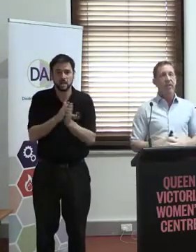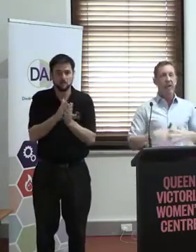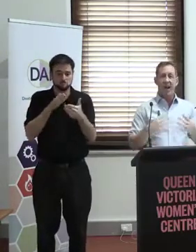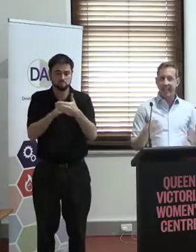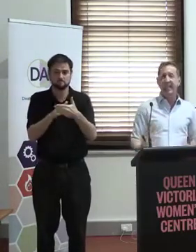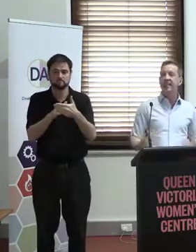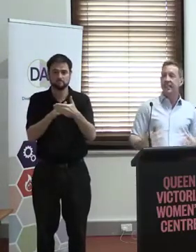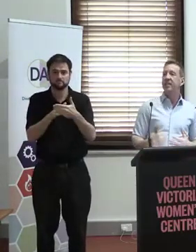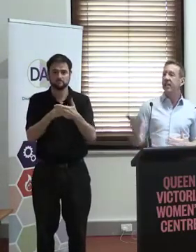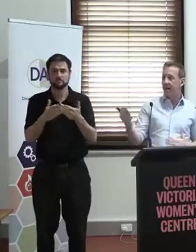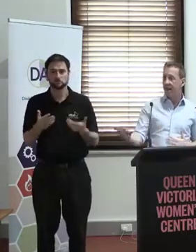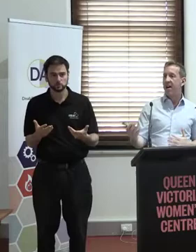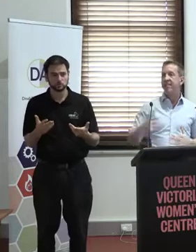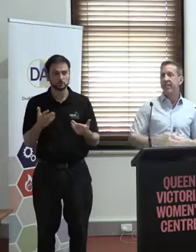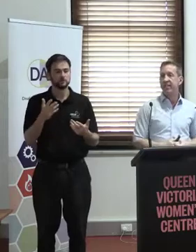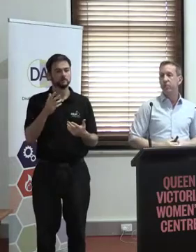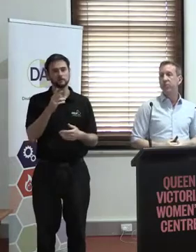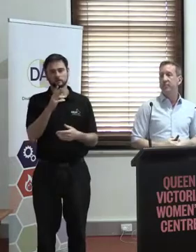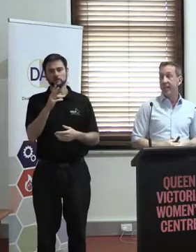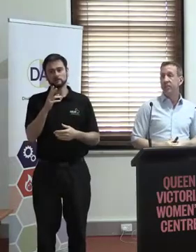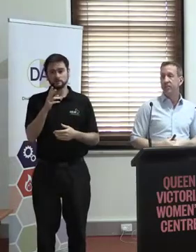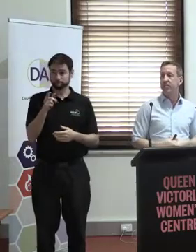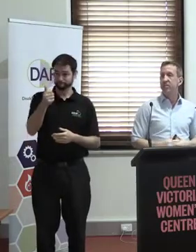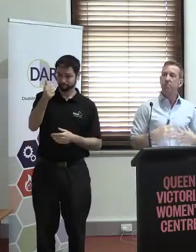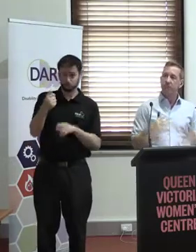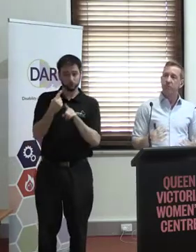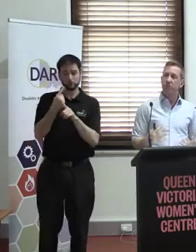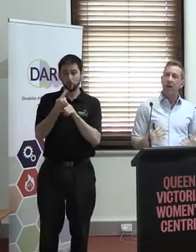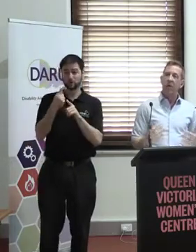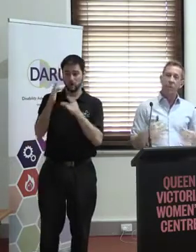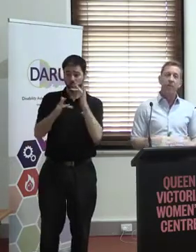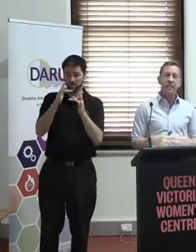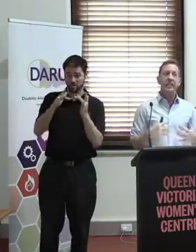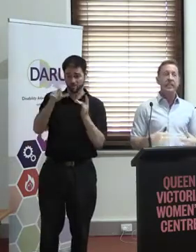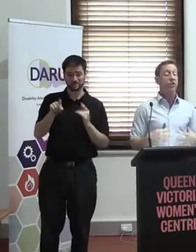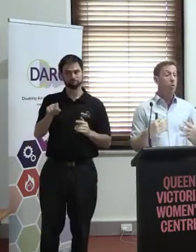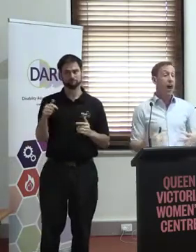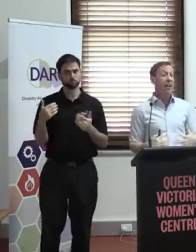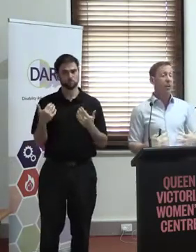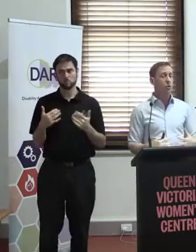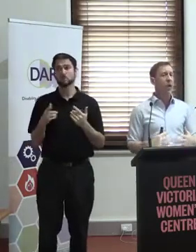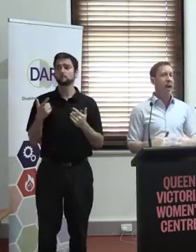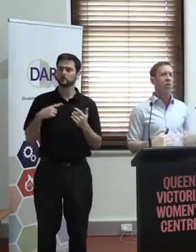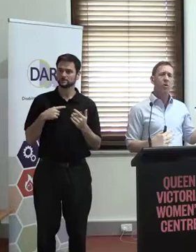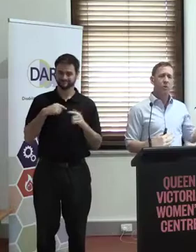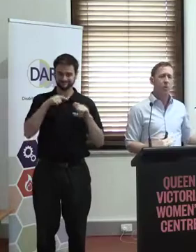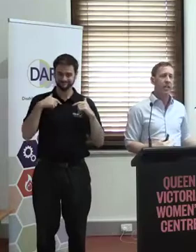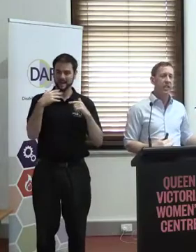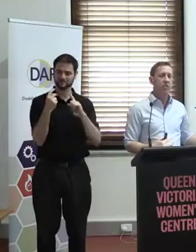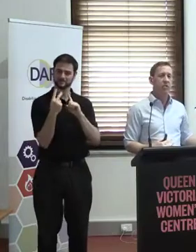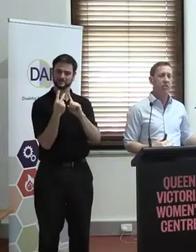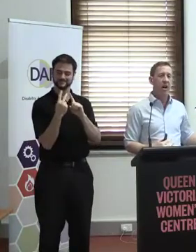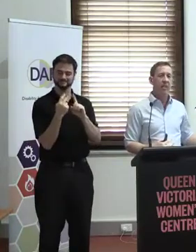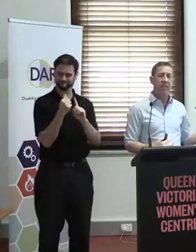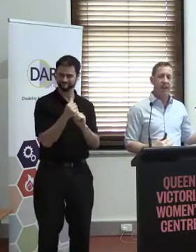So again, it's a very good suggestion, because we really need to go back and look at, well, what